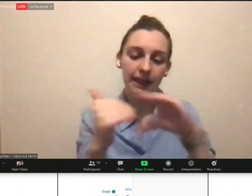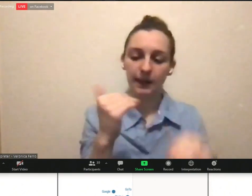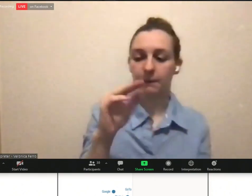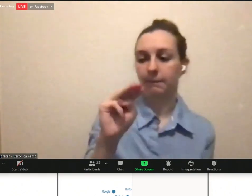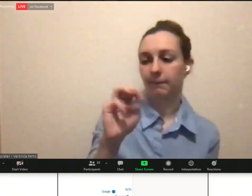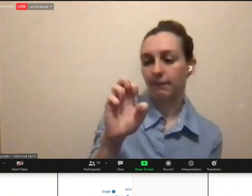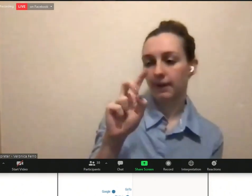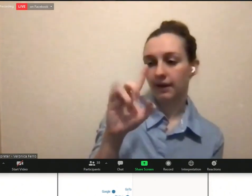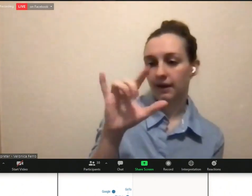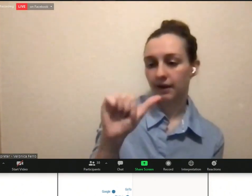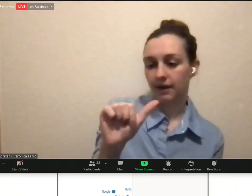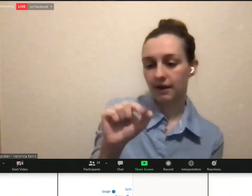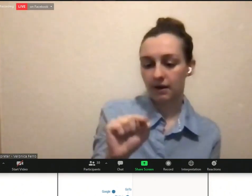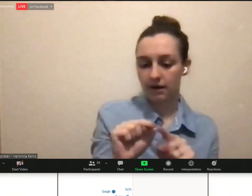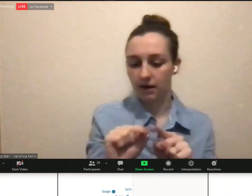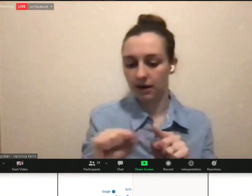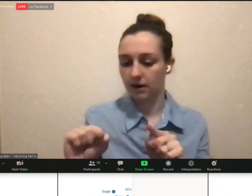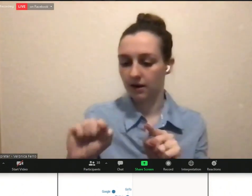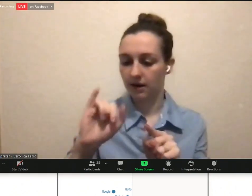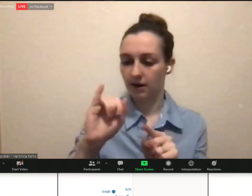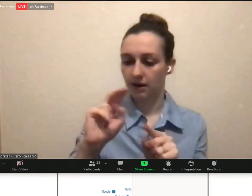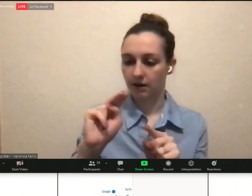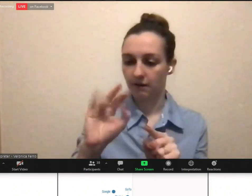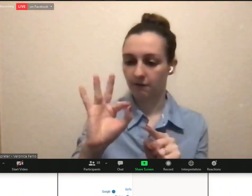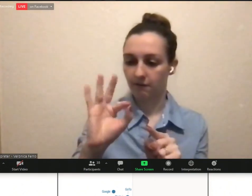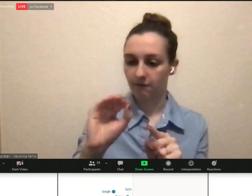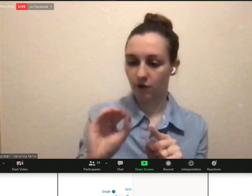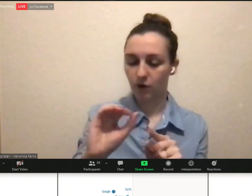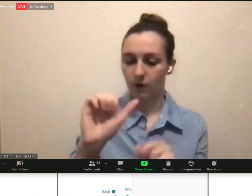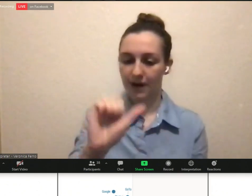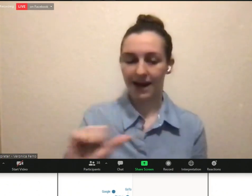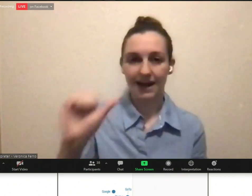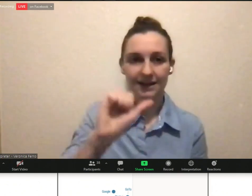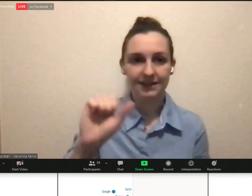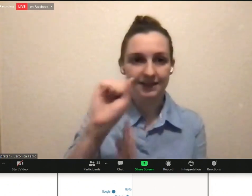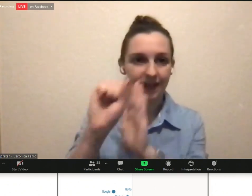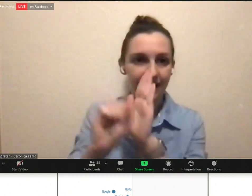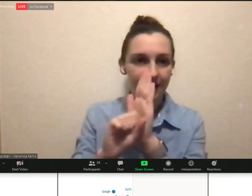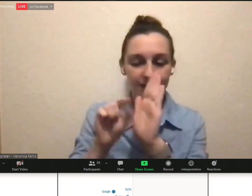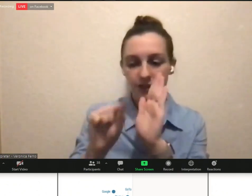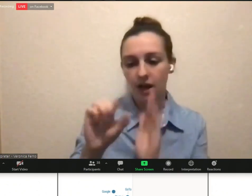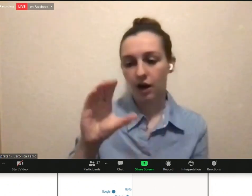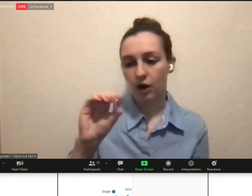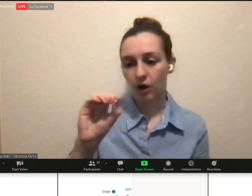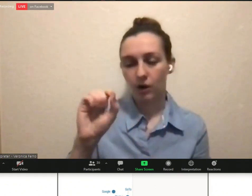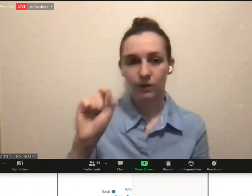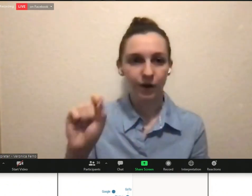media_info@state.co.us, and we'll get back to you as soon as we can. Enjoy the rest of your afternoon.